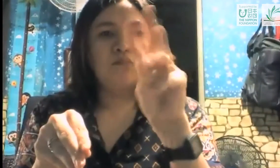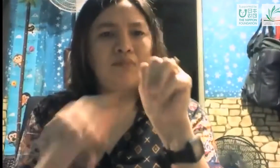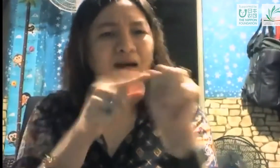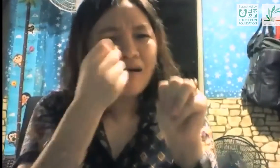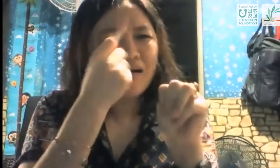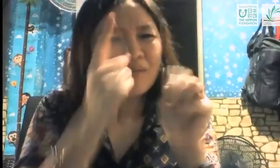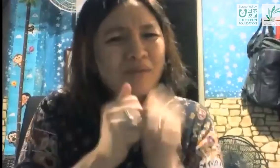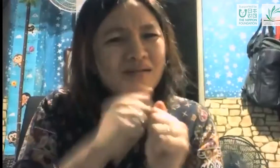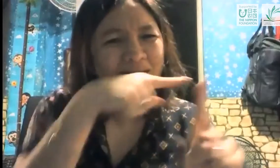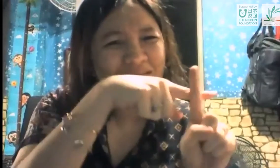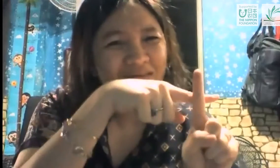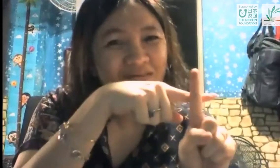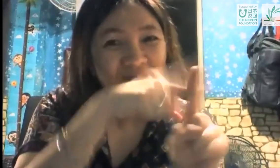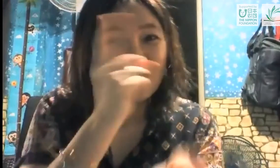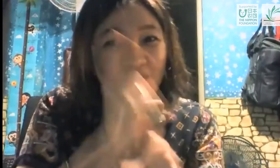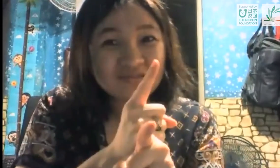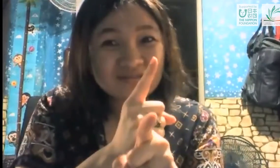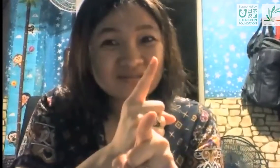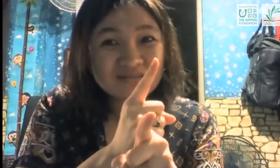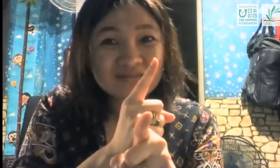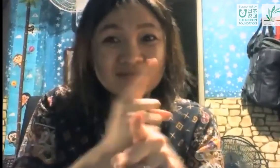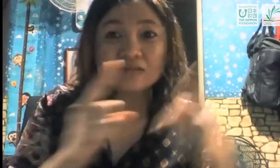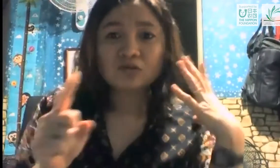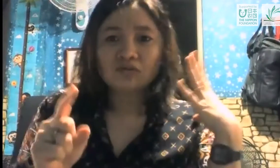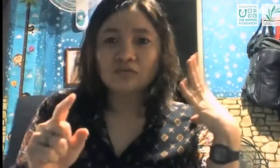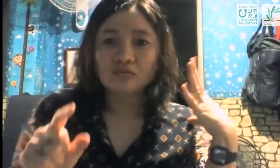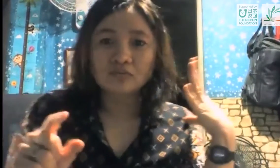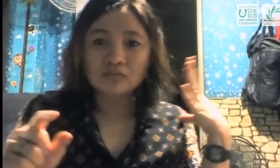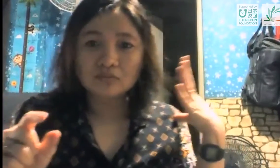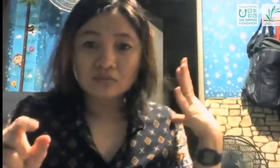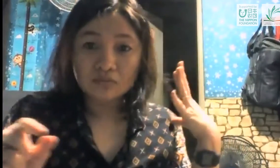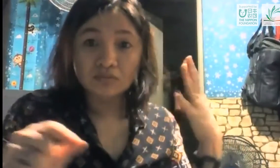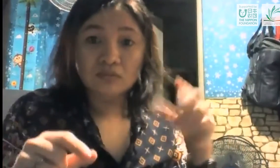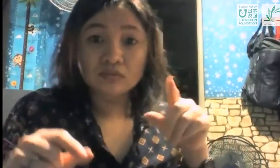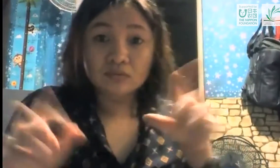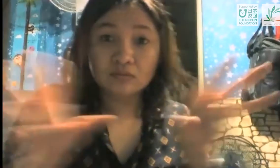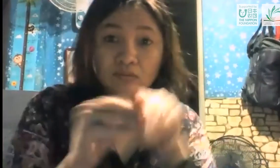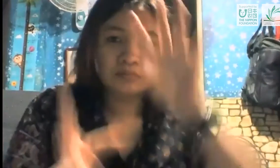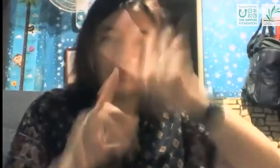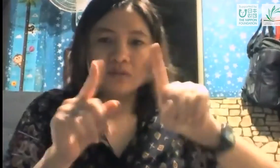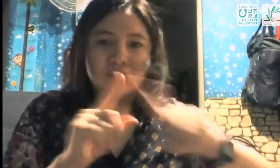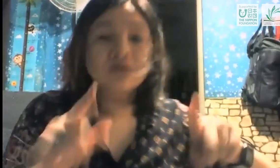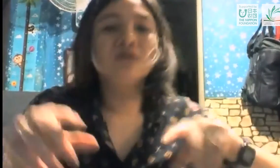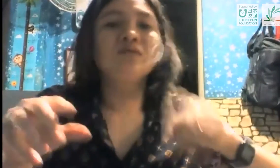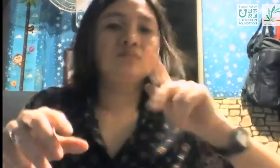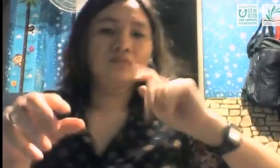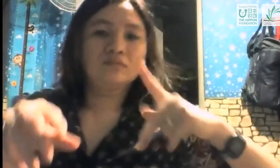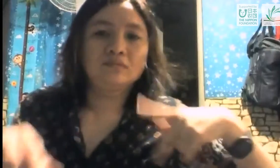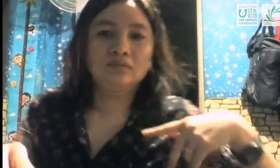It's clearly addition. But for, hold on.